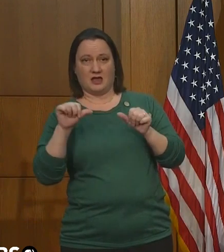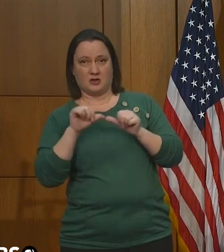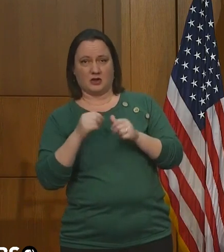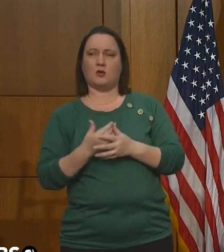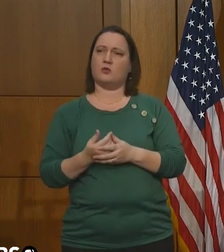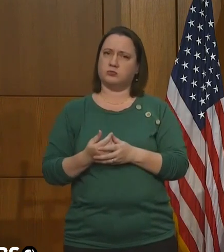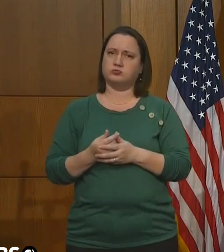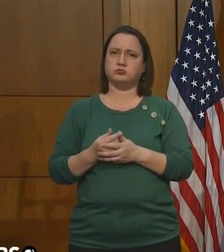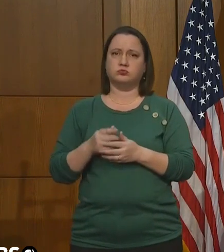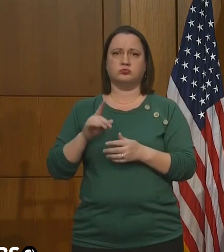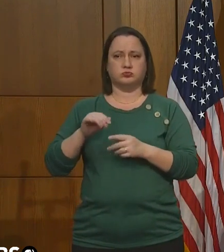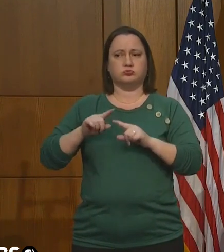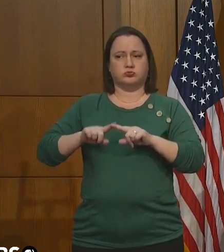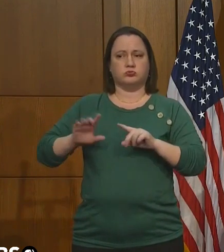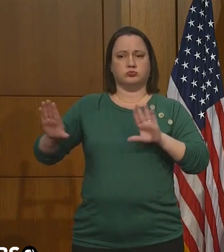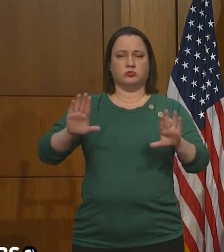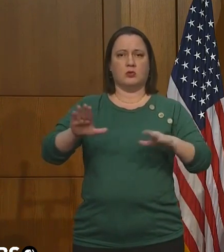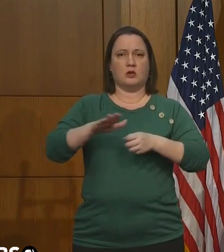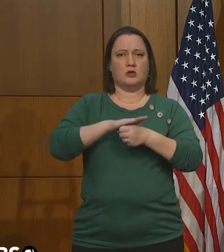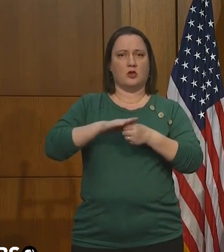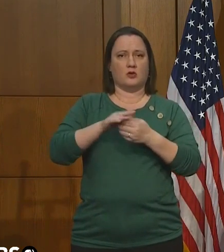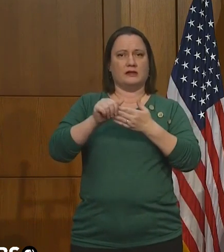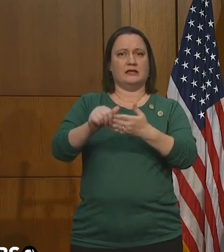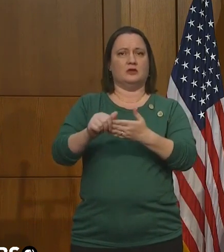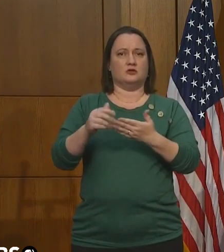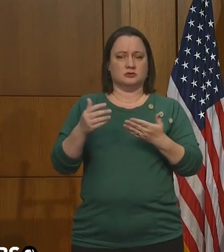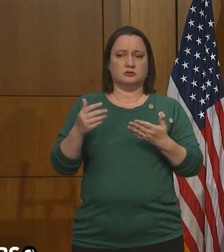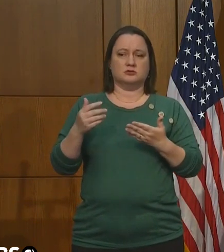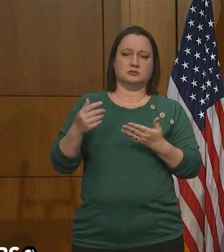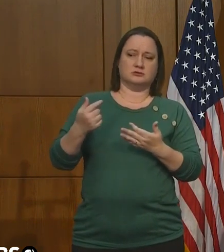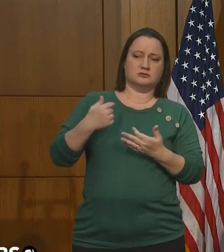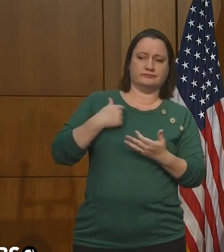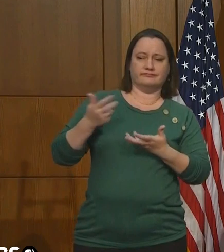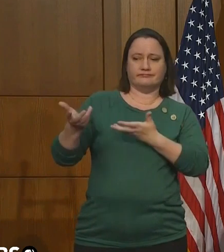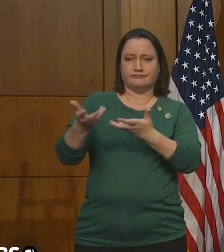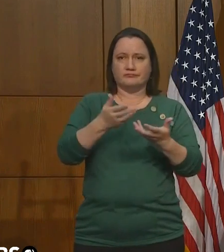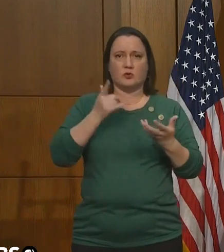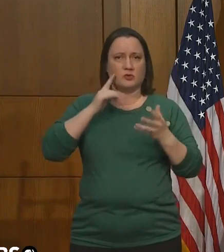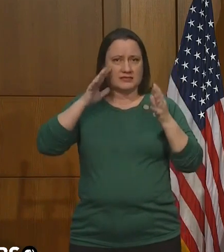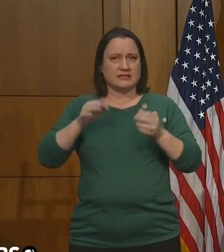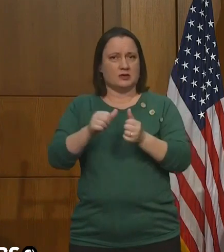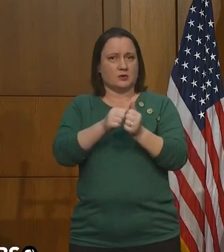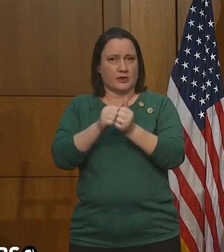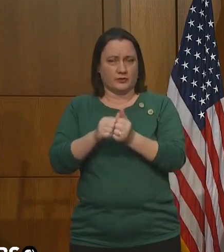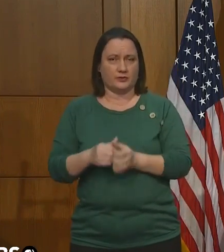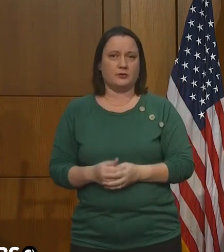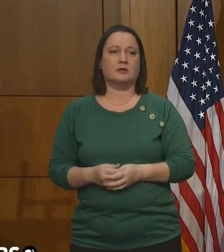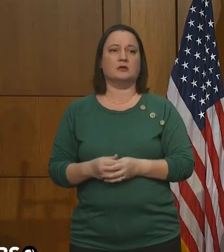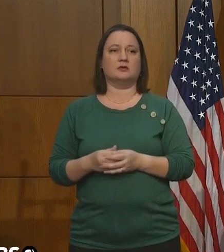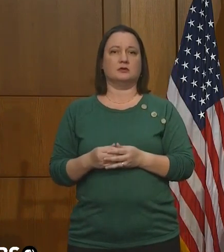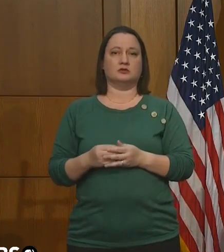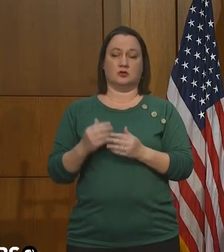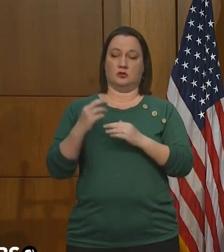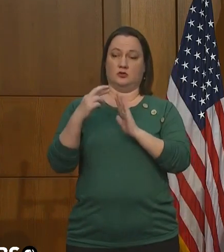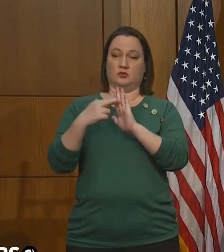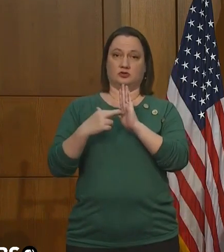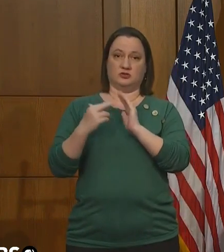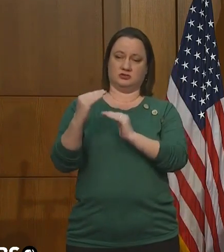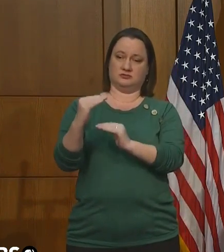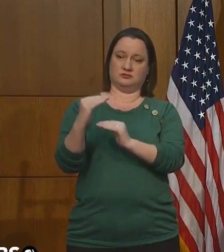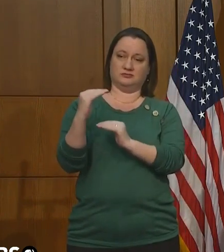that at our level and make that decision. But as I've said all along, we have a floor, and nobody's going to